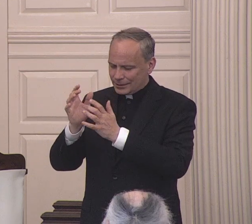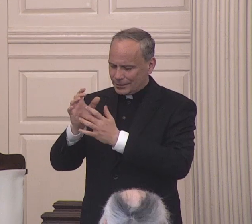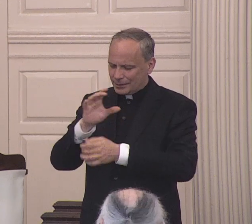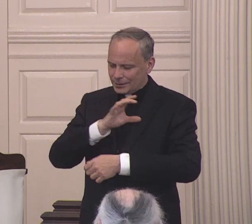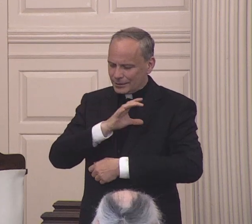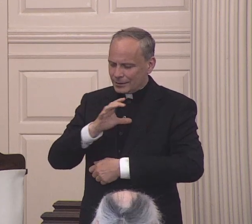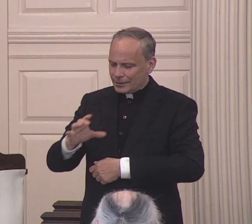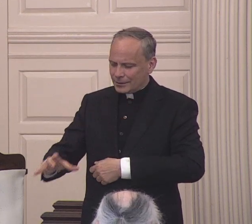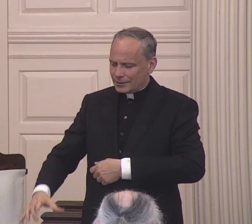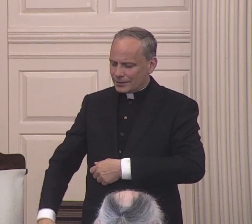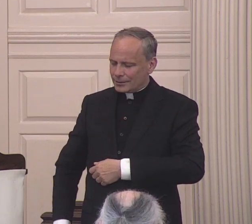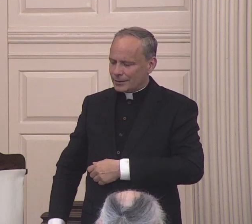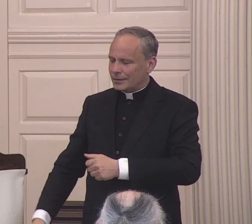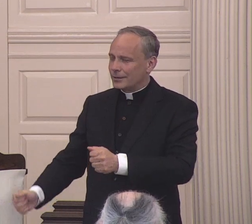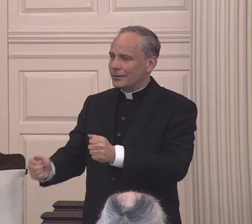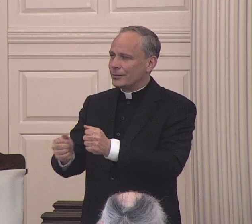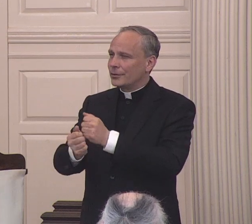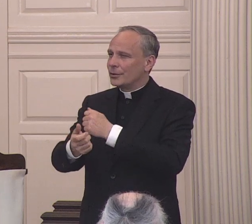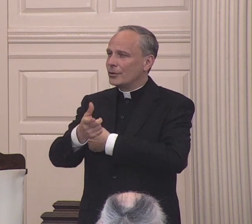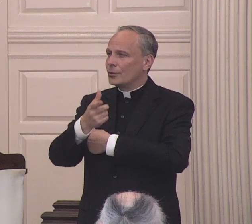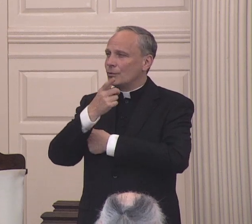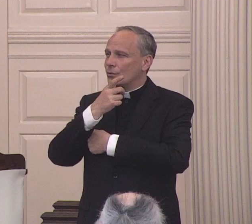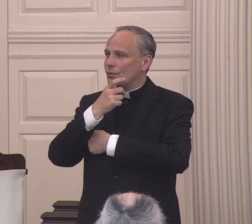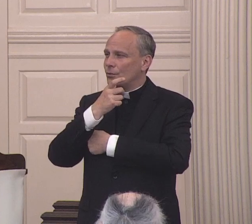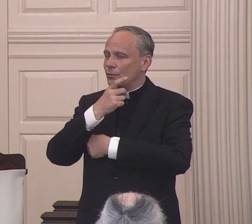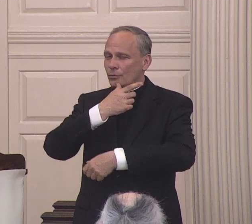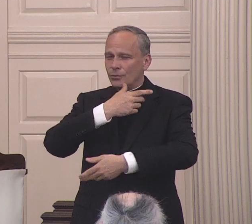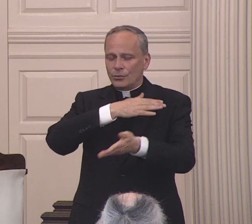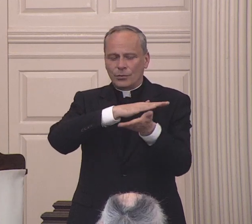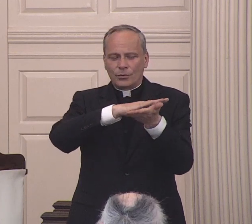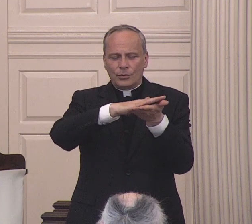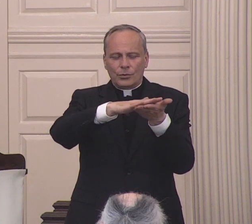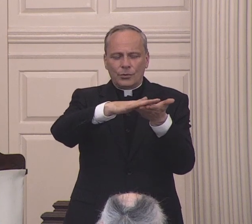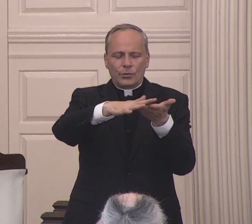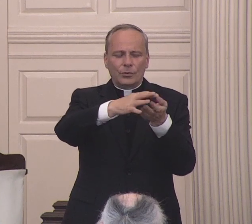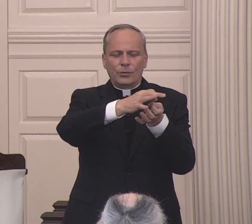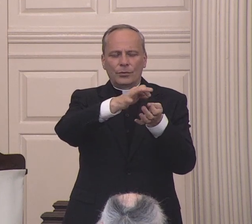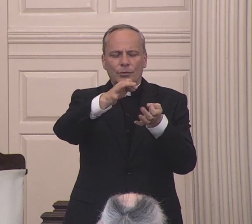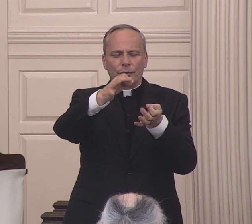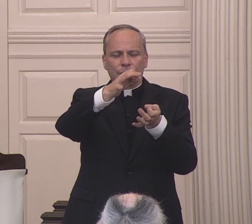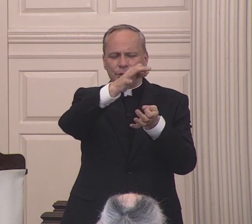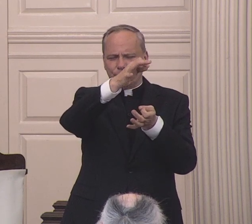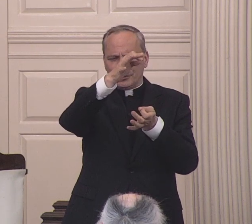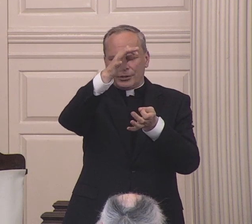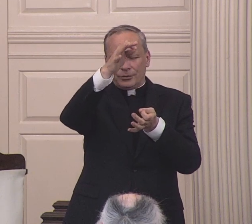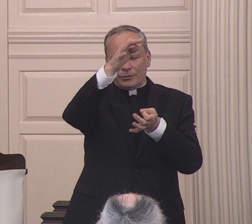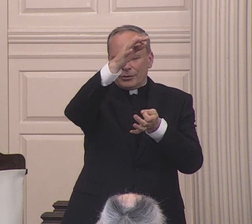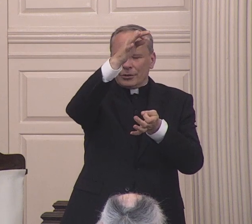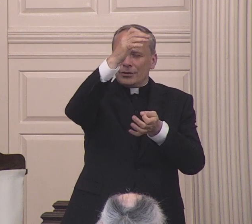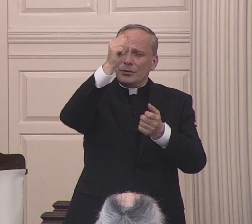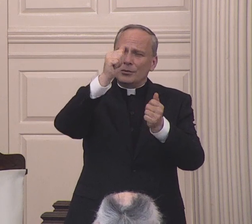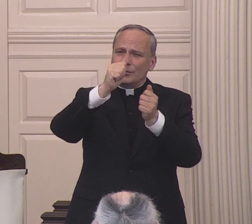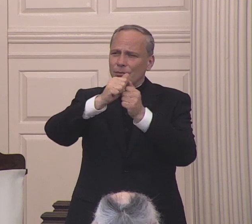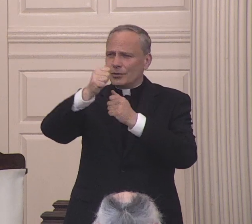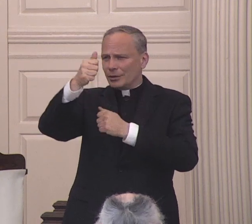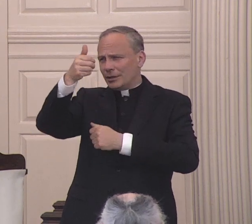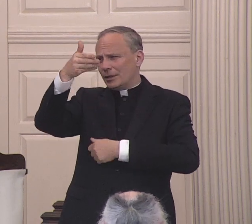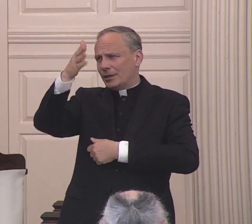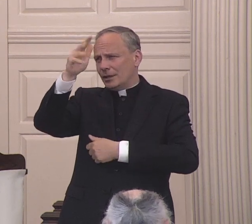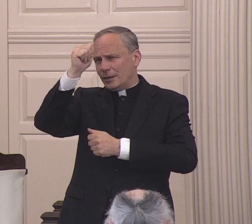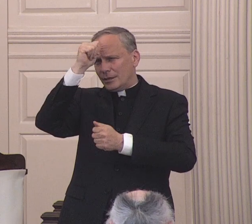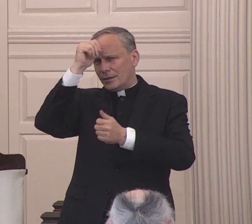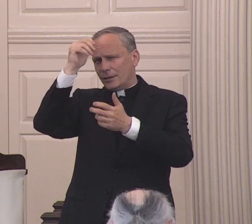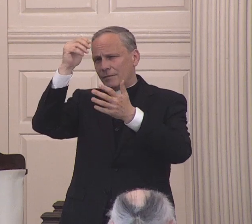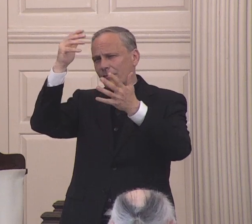High. Jesus Christ, with the Holy Spirit, in